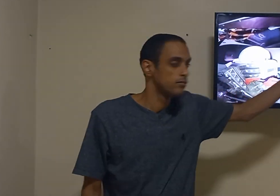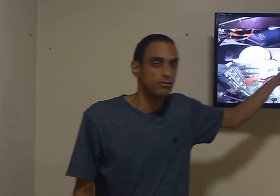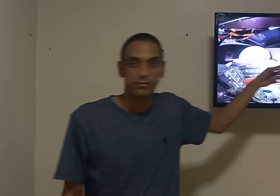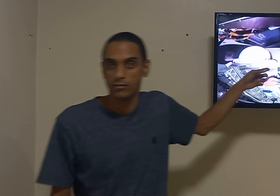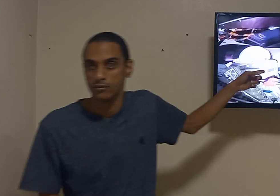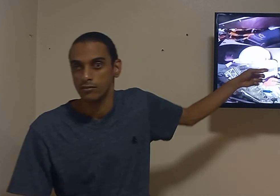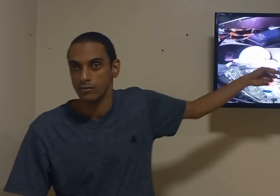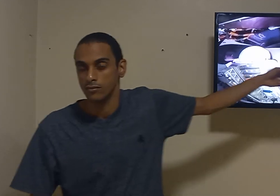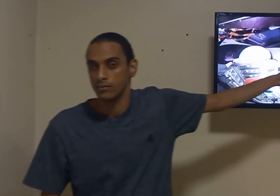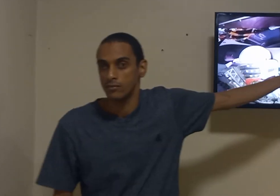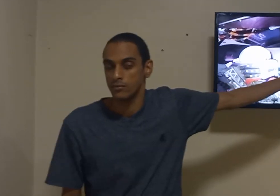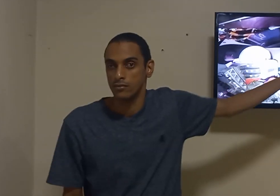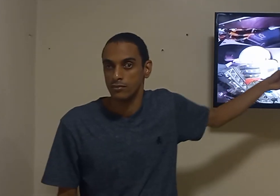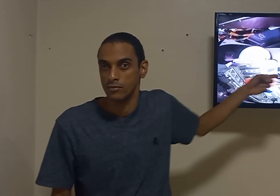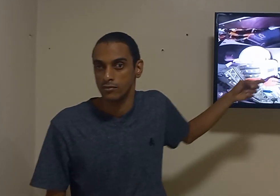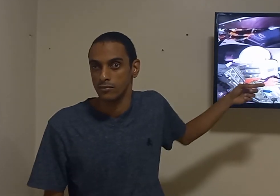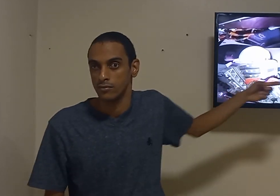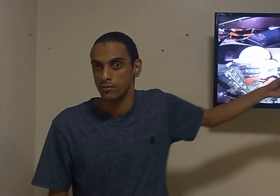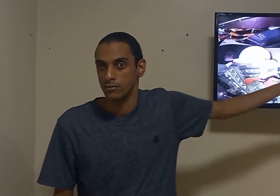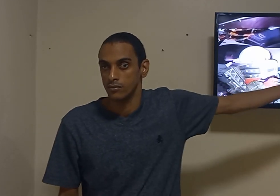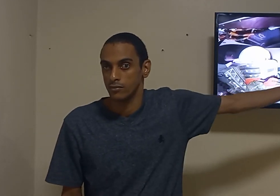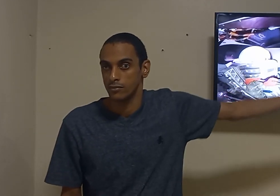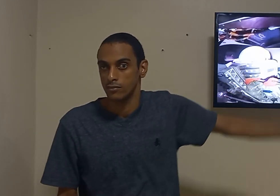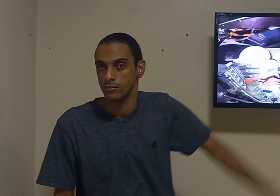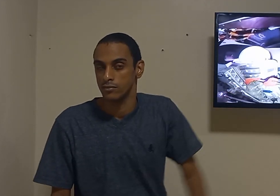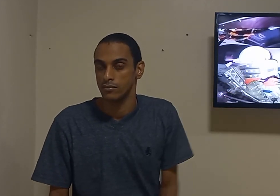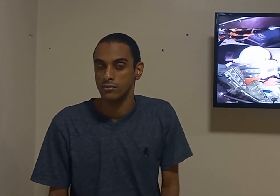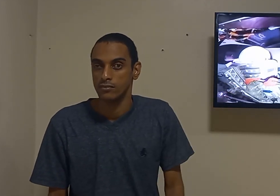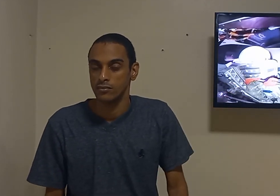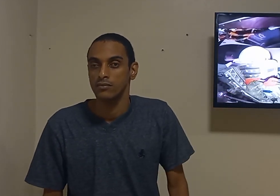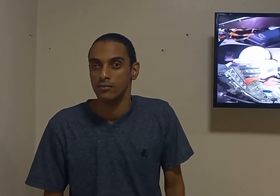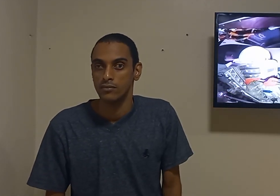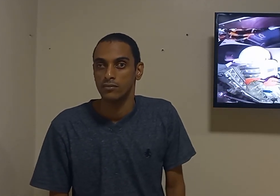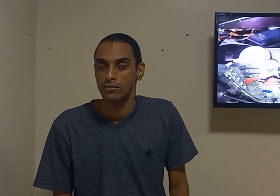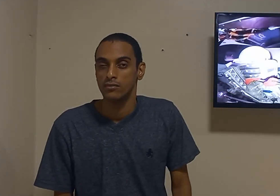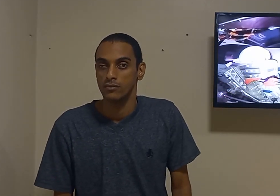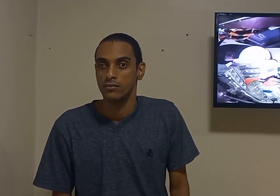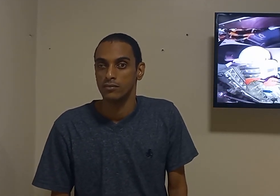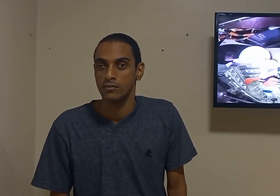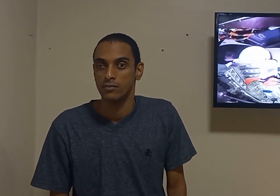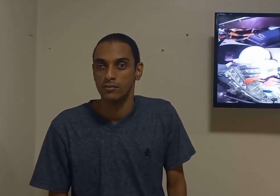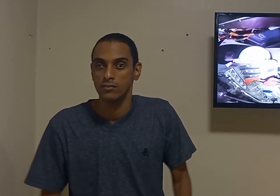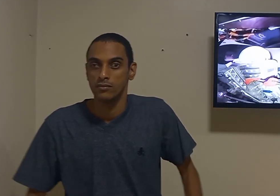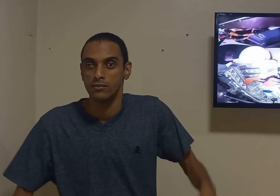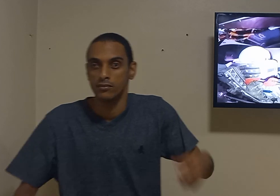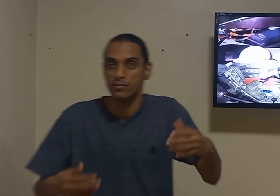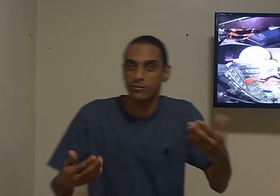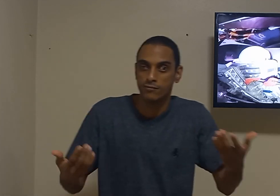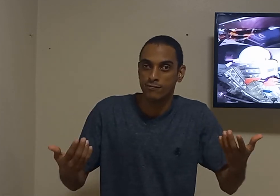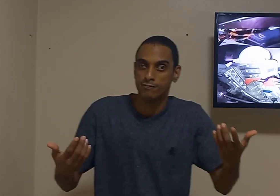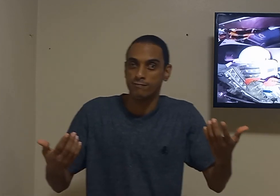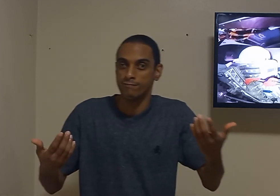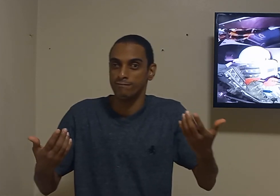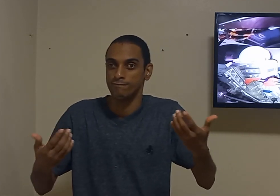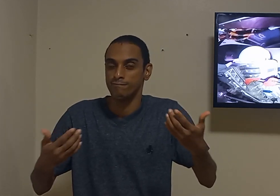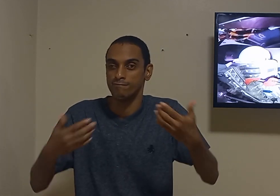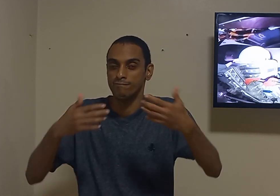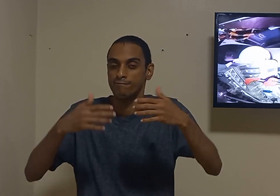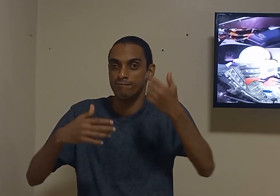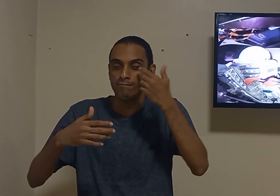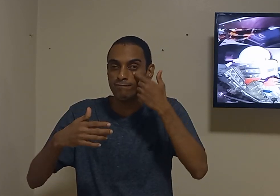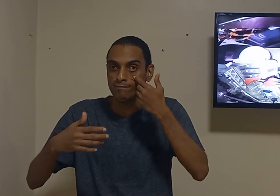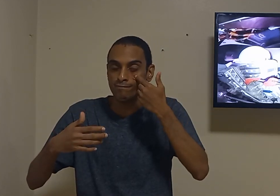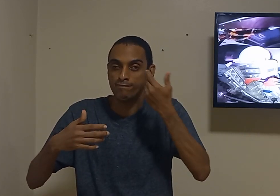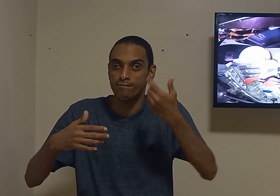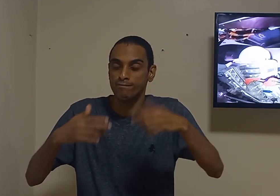the Moonikin you see on the left of your screen there does not have a human inside of it, but it does actually have a